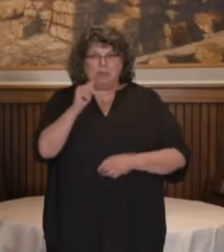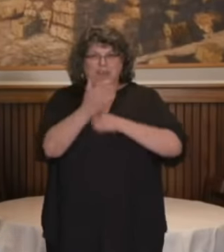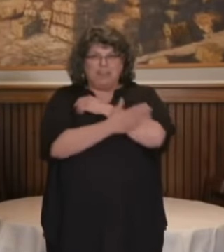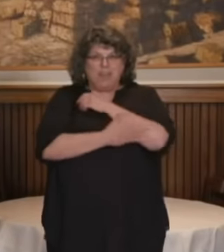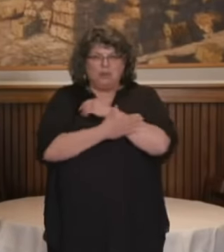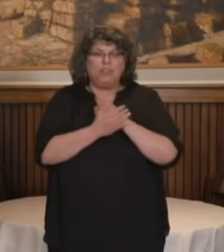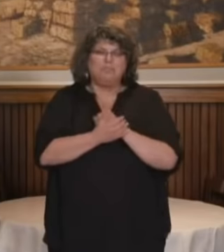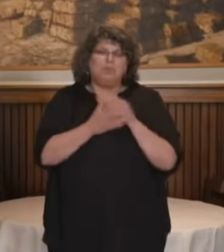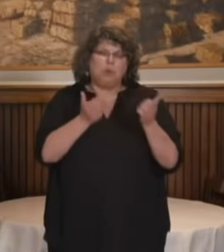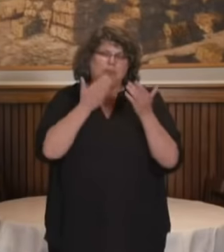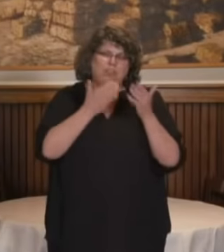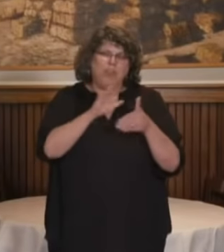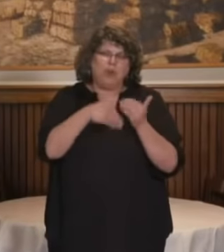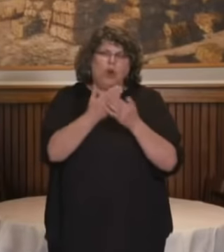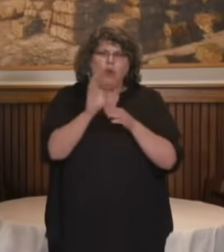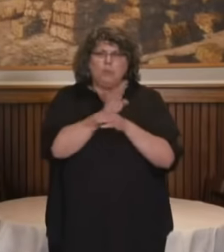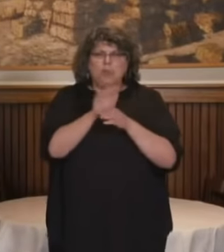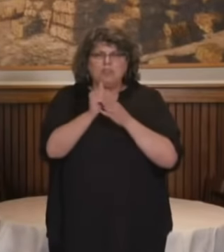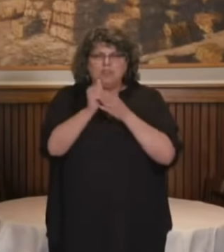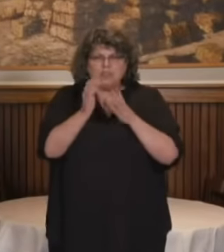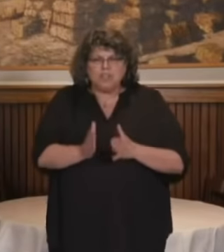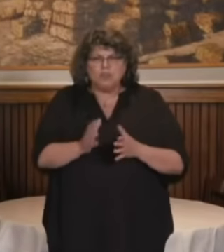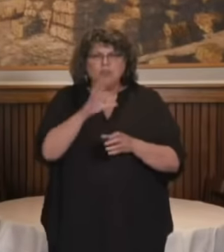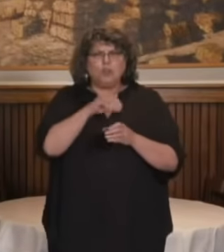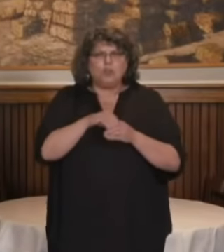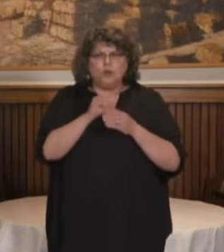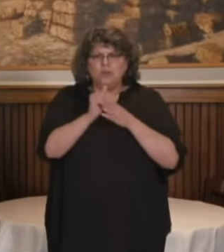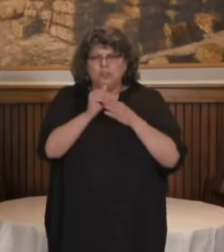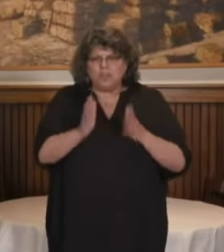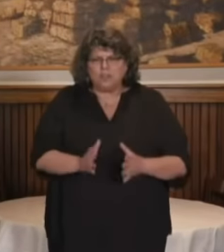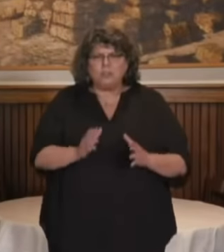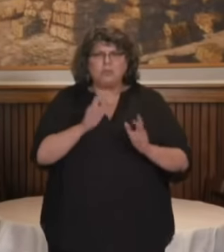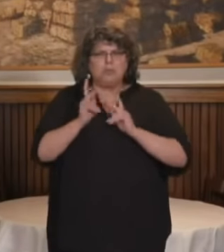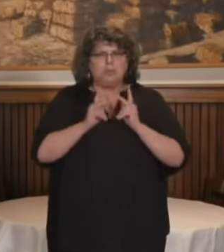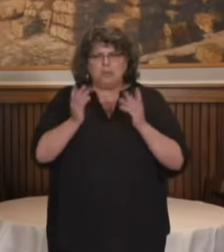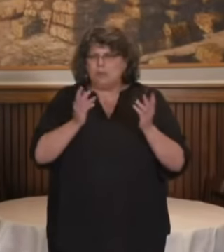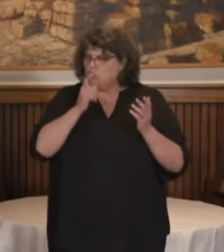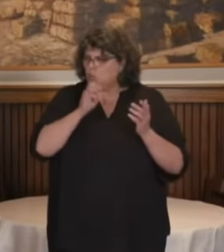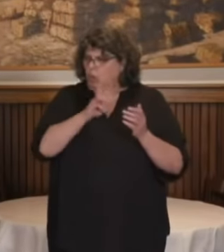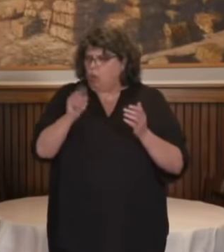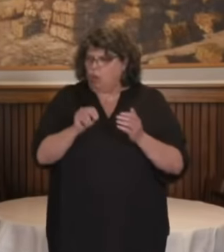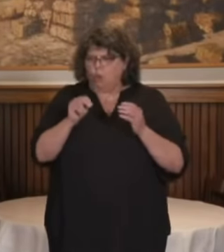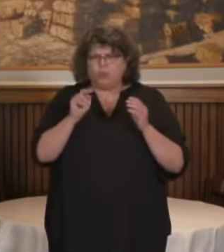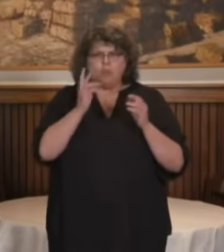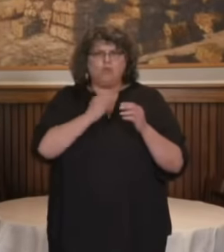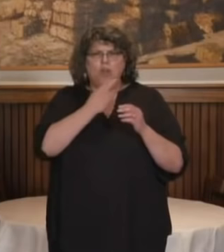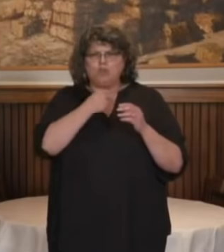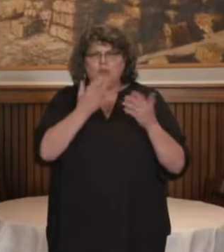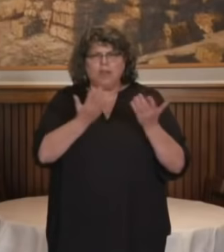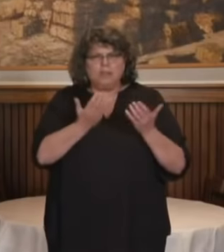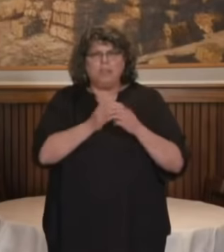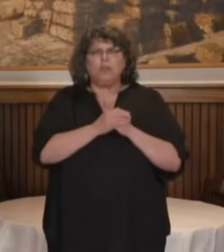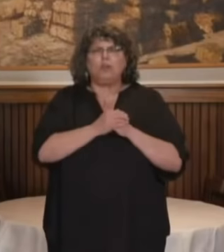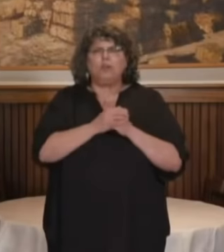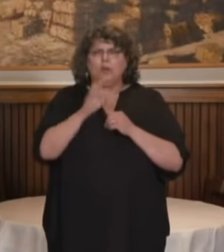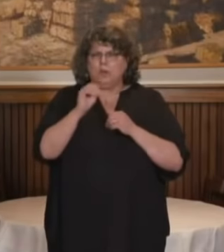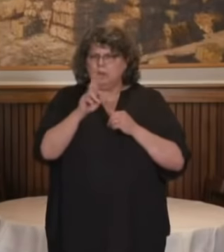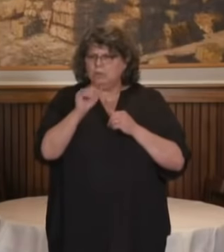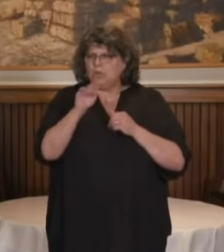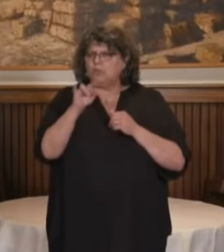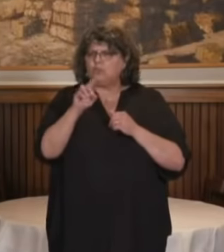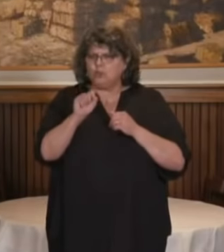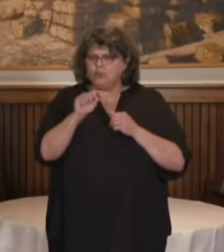the business leaders, including the leadership and ownership here at Mustard's. There's a reason we're here, and that's the spirit of collaboration